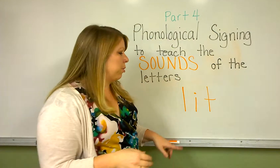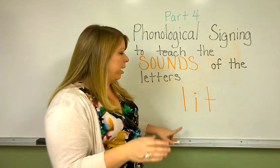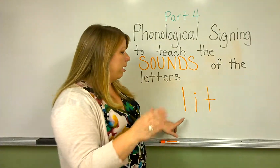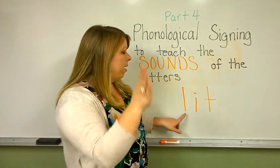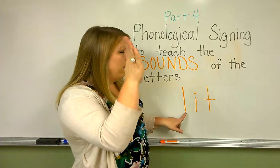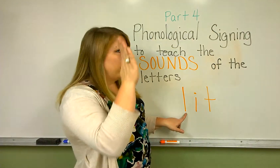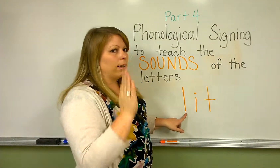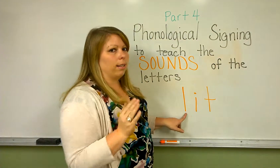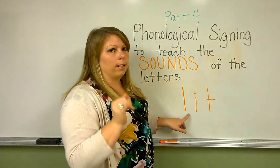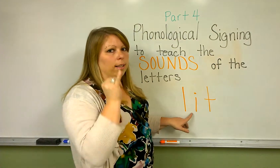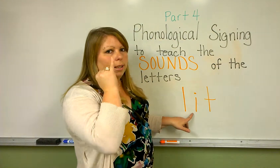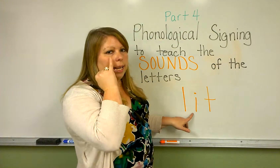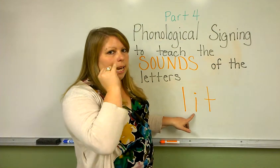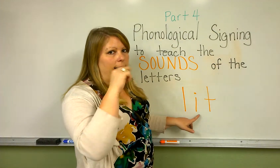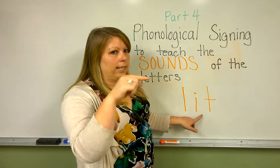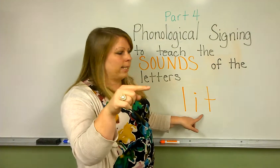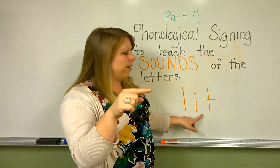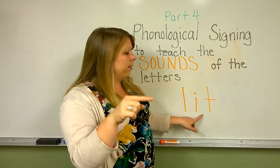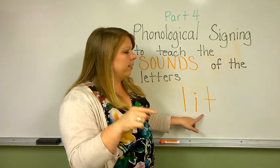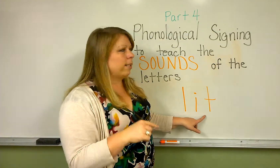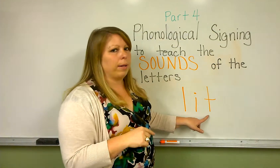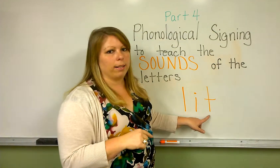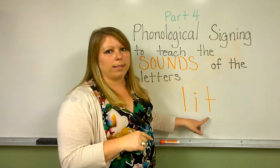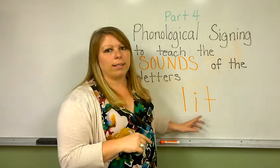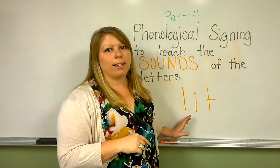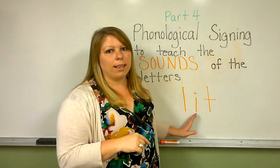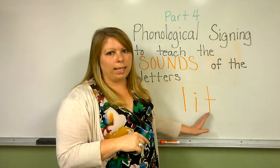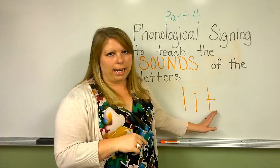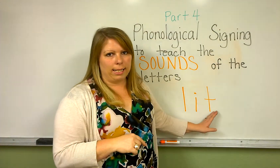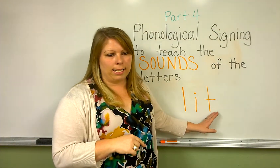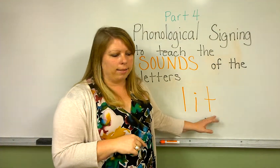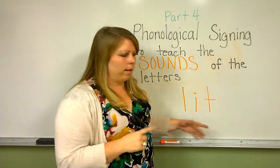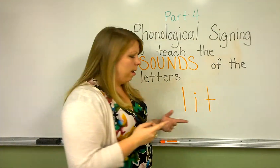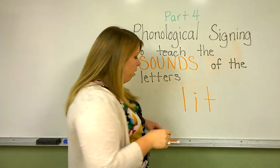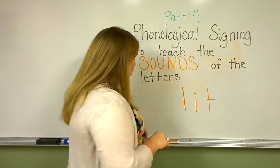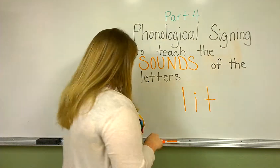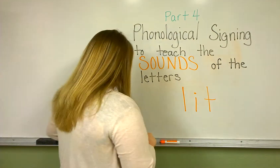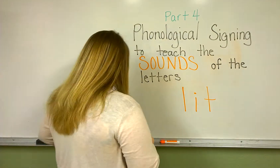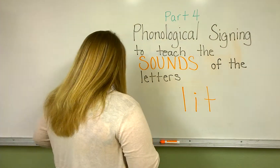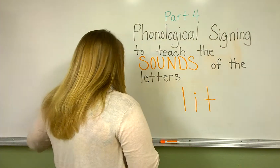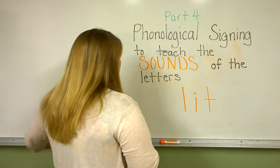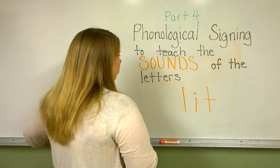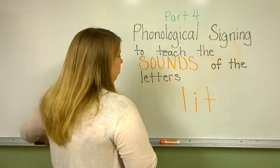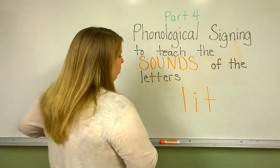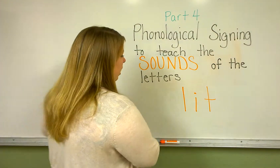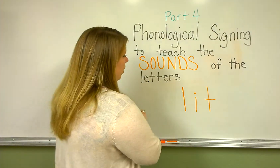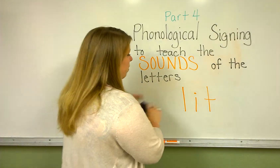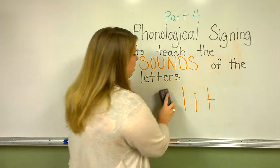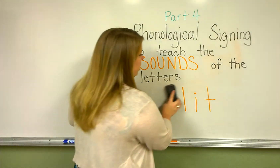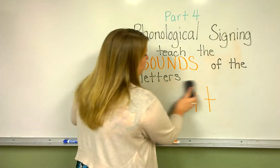efficient. O, it spells lit. One more example before we close this